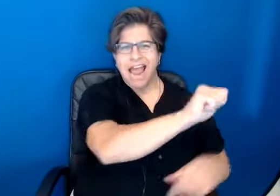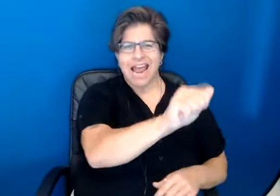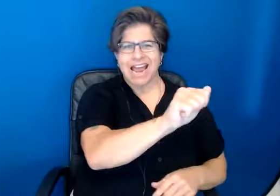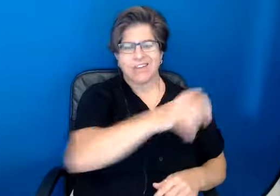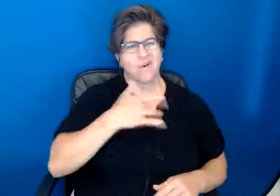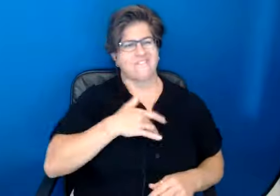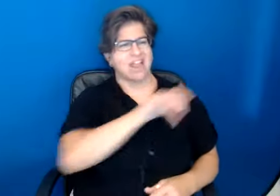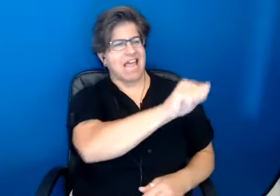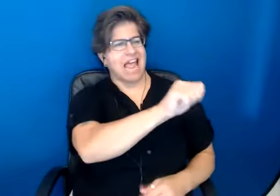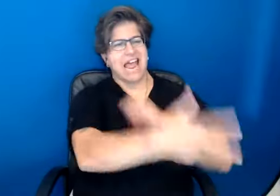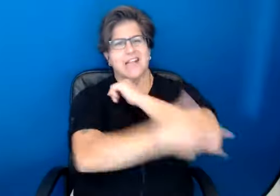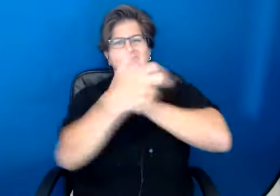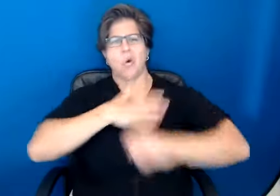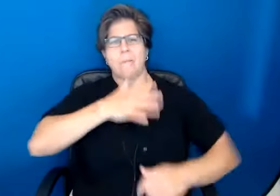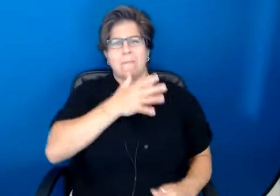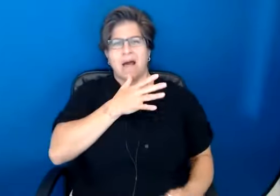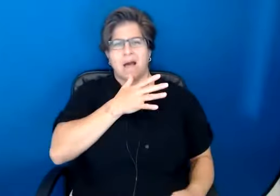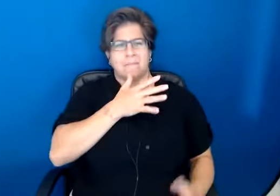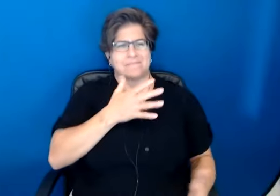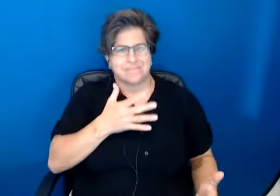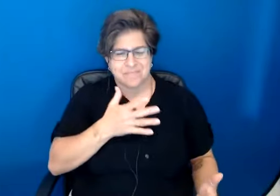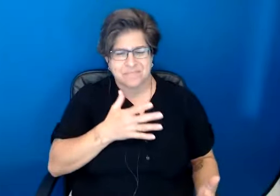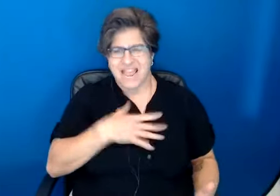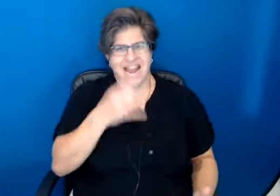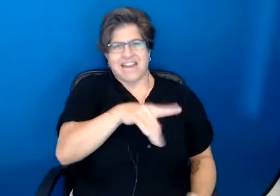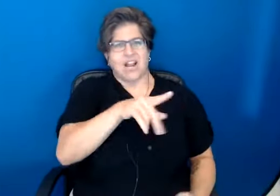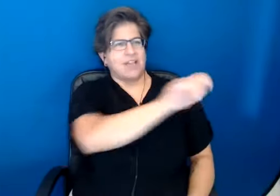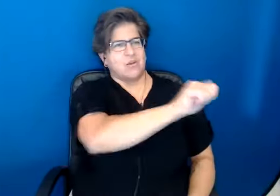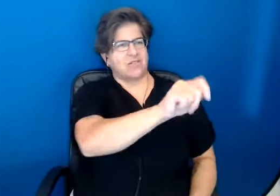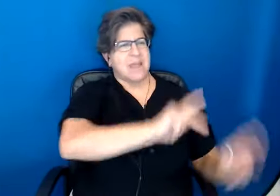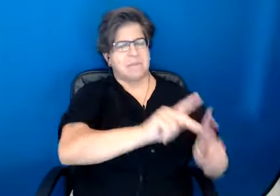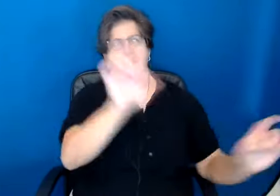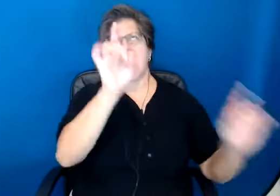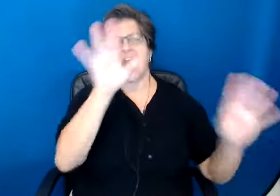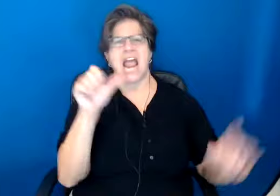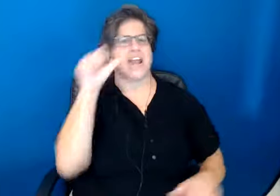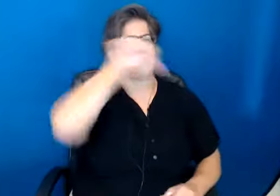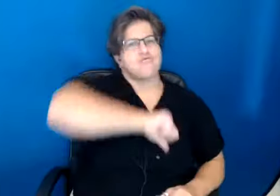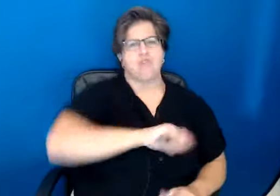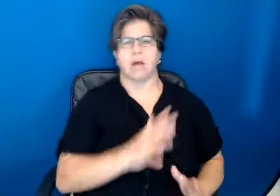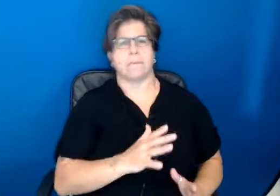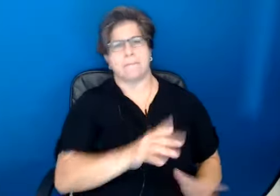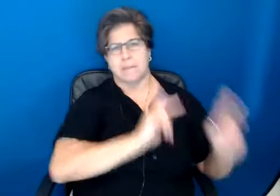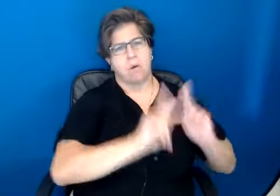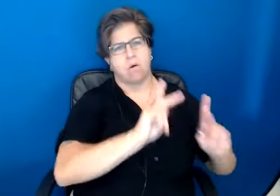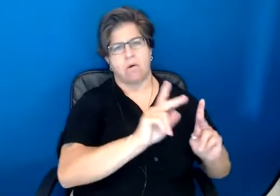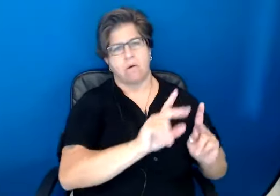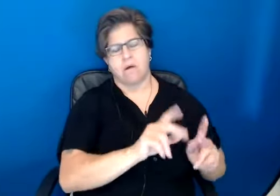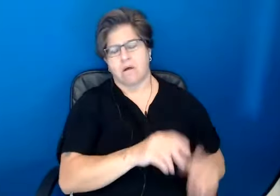Al-Anon, and then I used to go into the AA meetings with my mother. I loved it back then, I think. First of all, when she went to AA, I